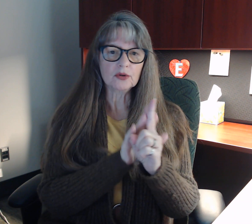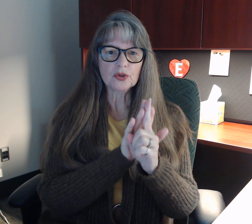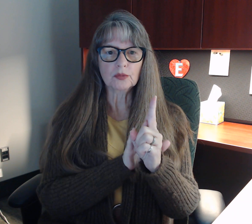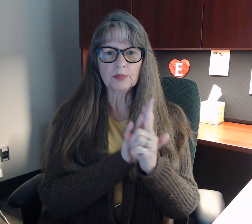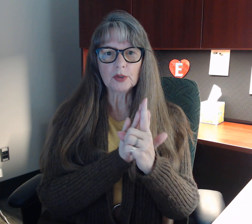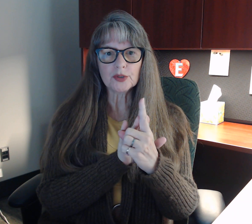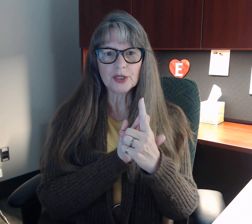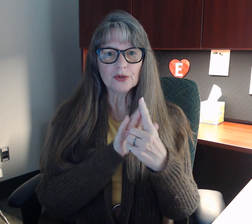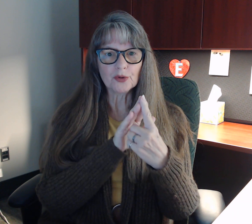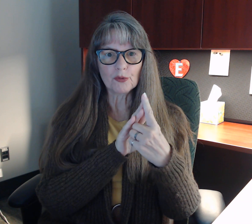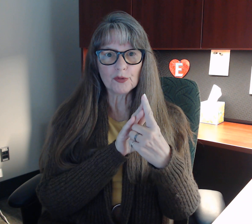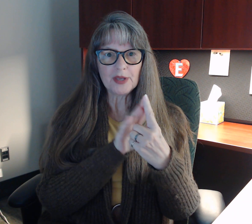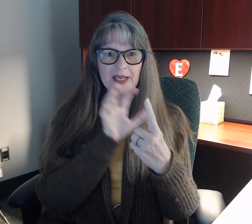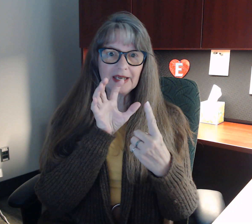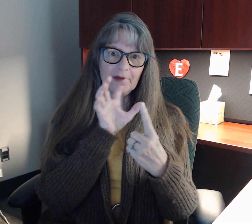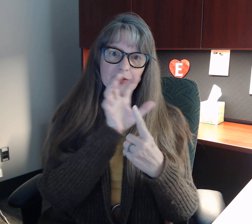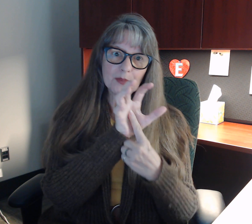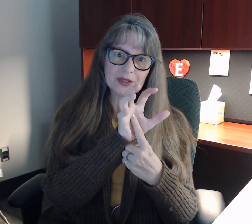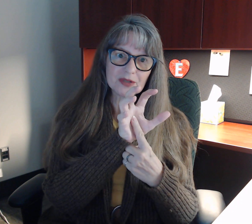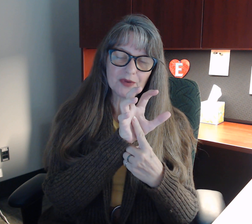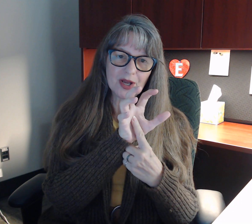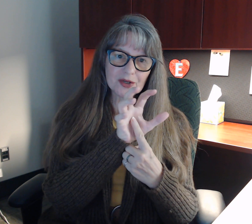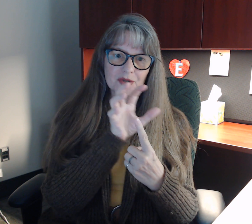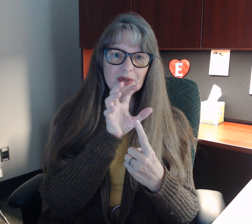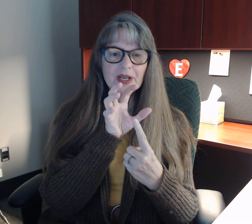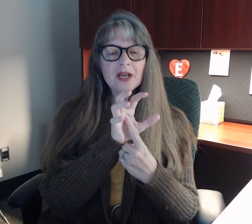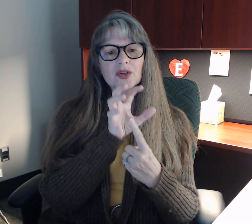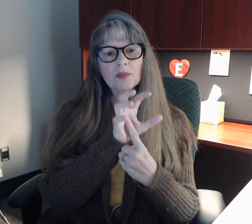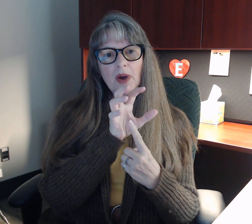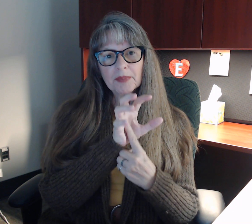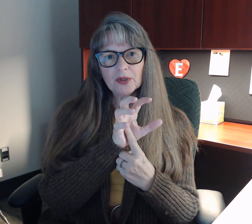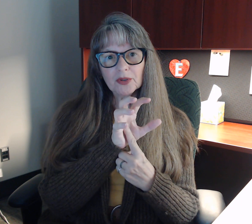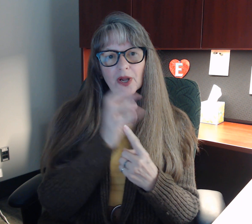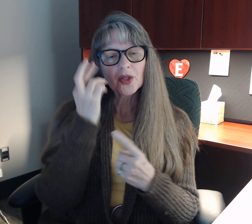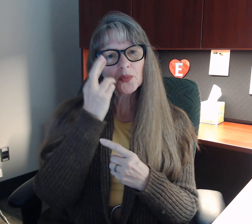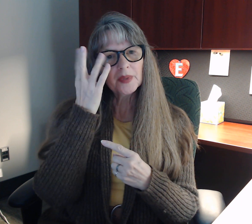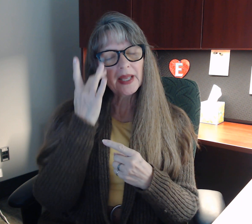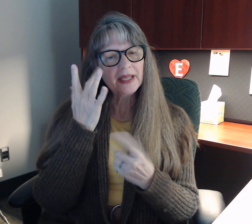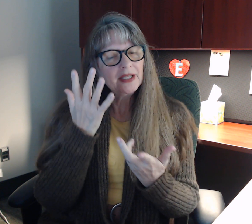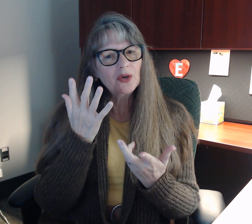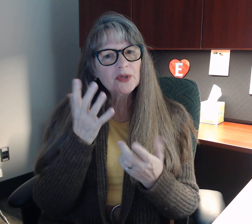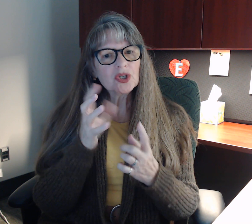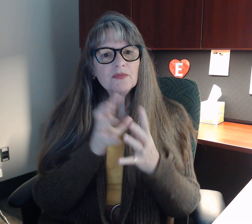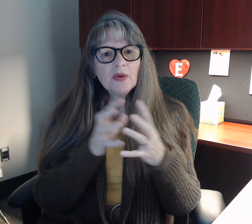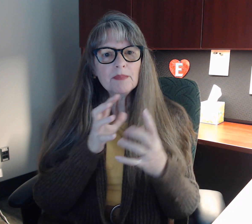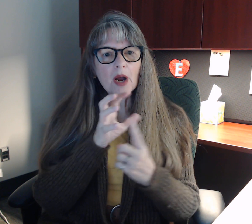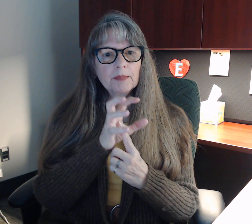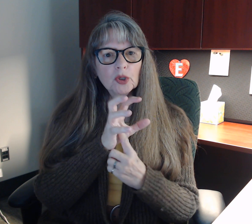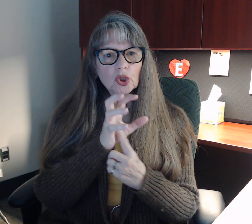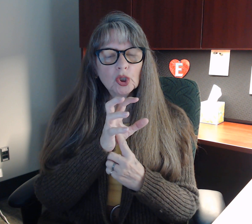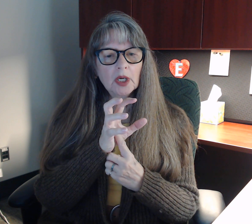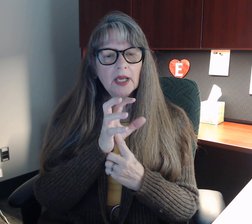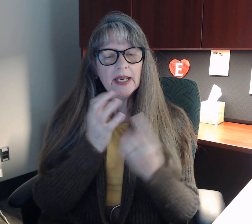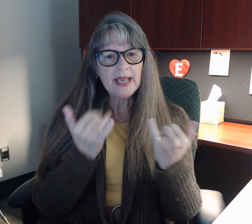your person or your thing, and everyone's flock to it. So popular, and it's just very popular